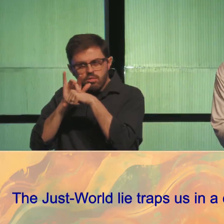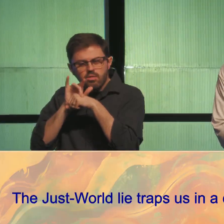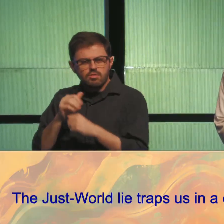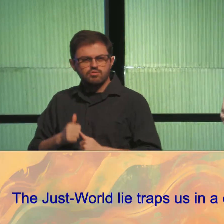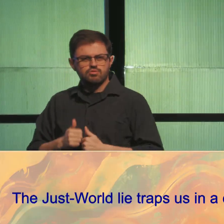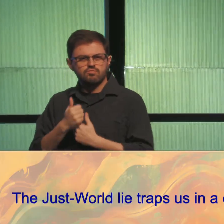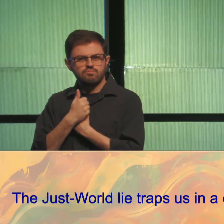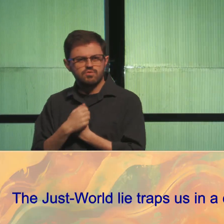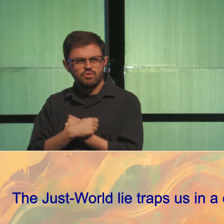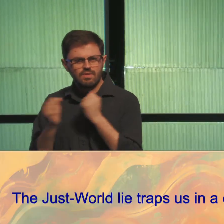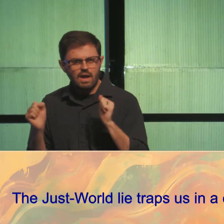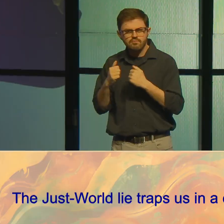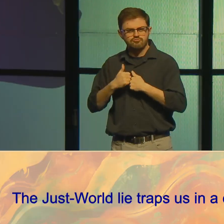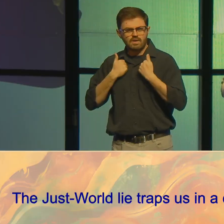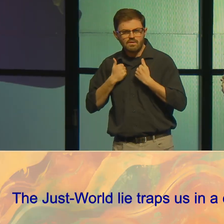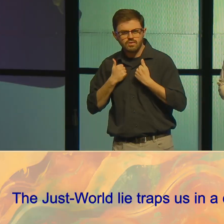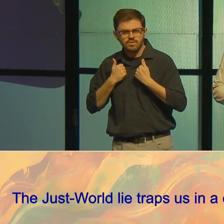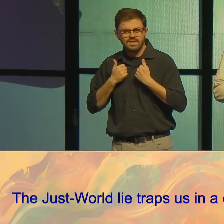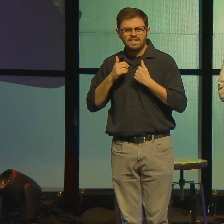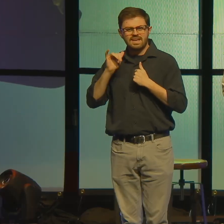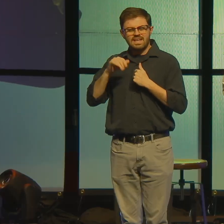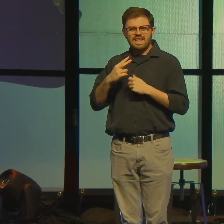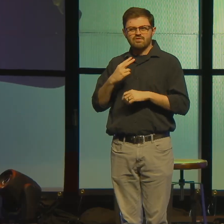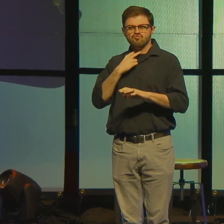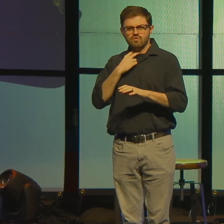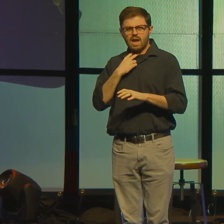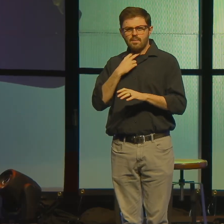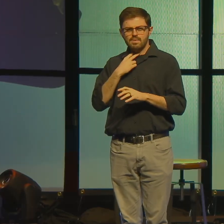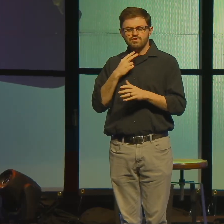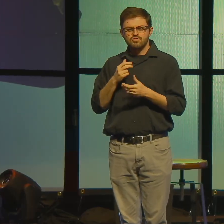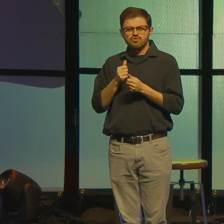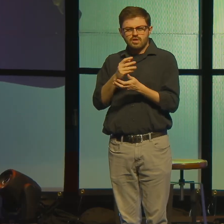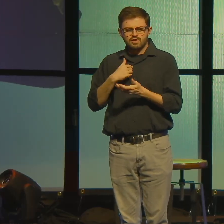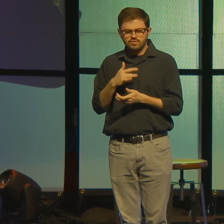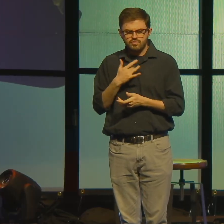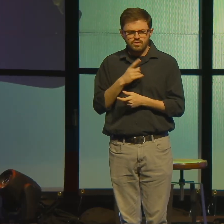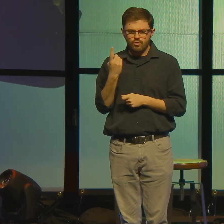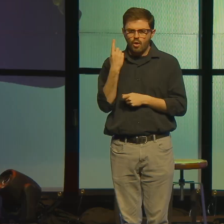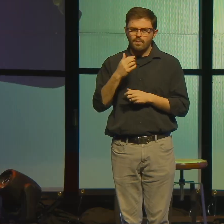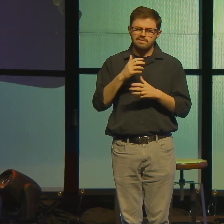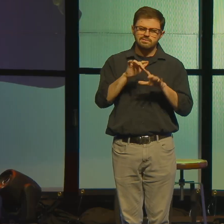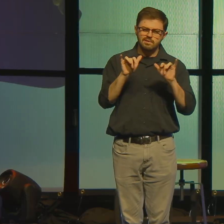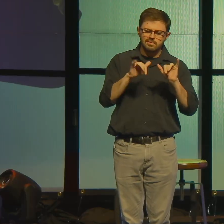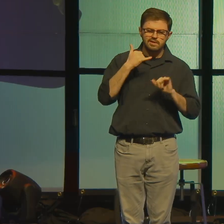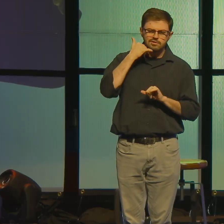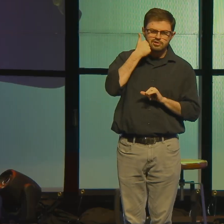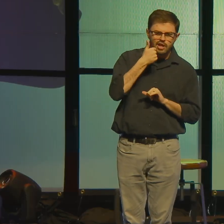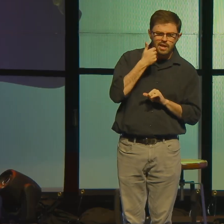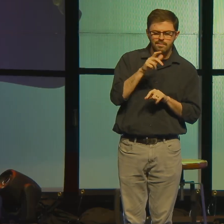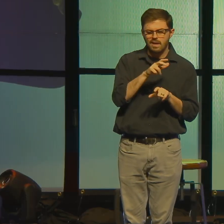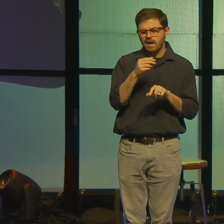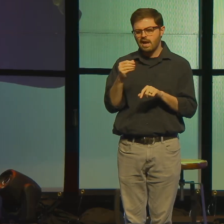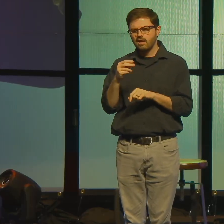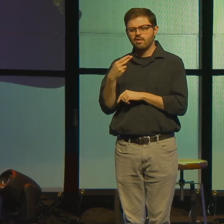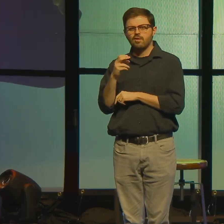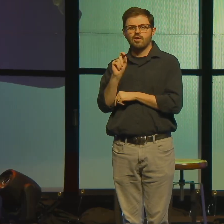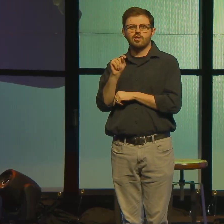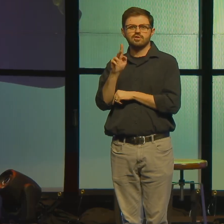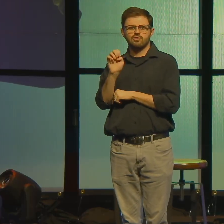a cycle of shame and hustle, right? Shame and hustle. Because now, instead